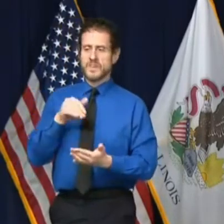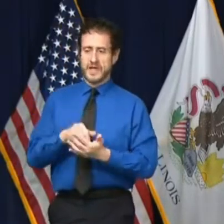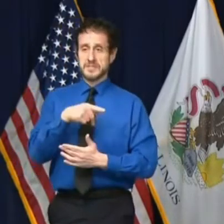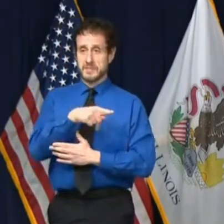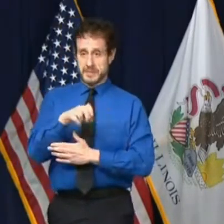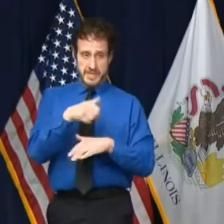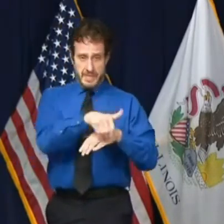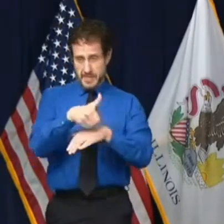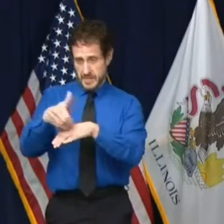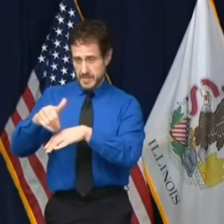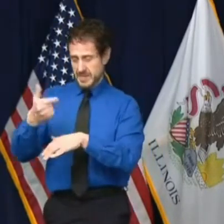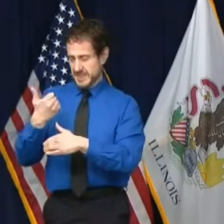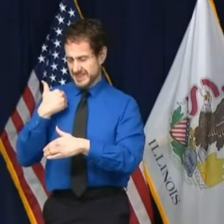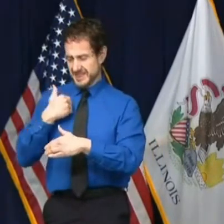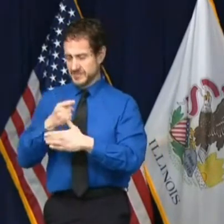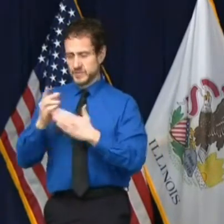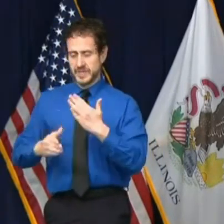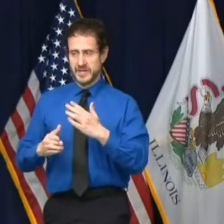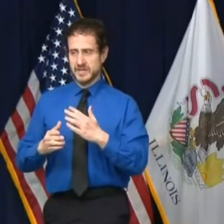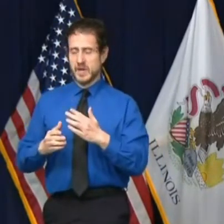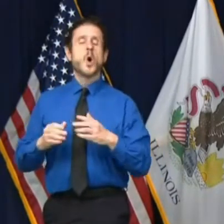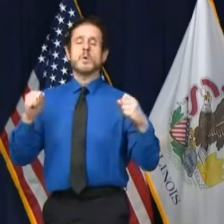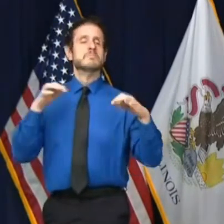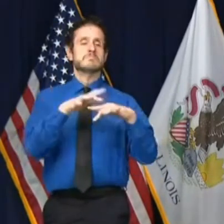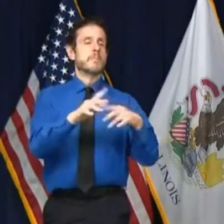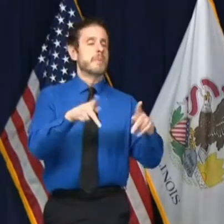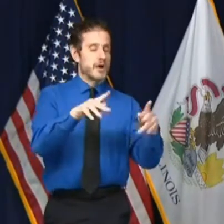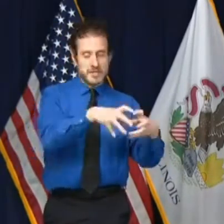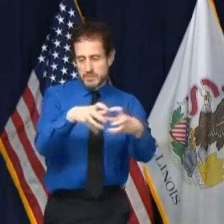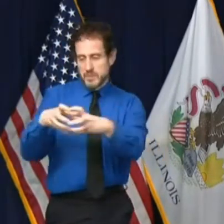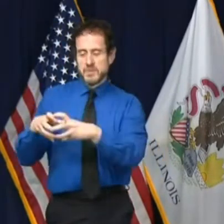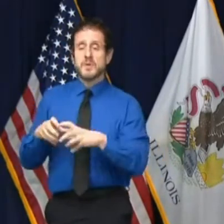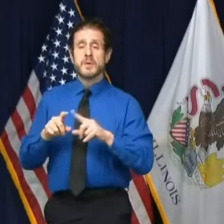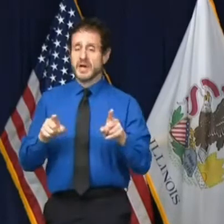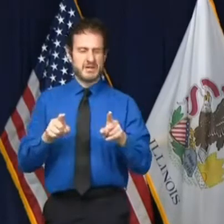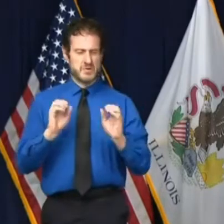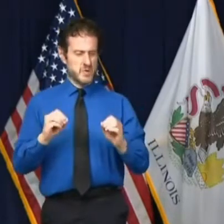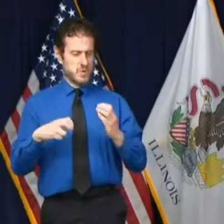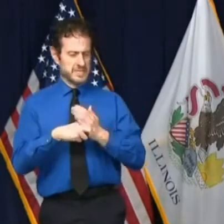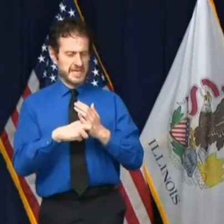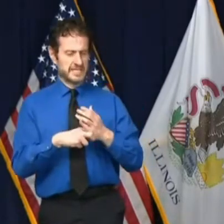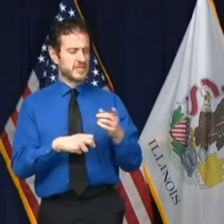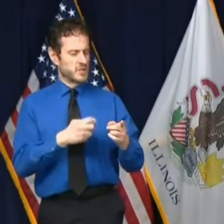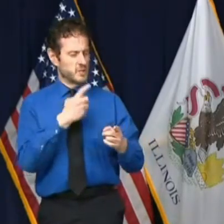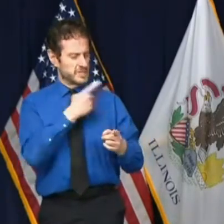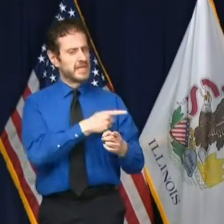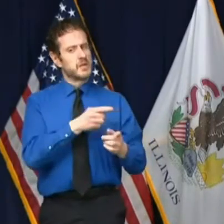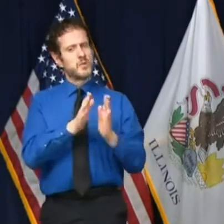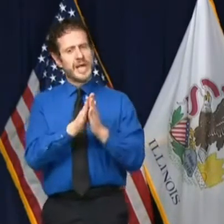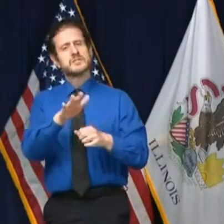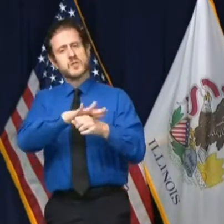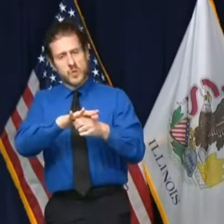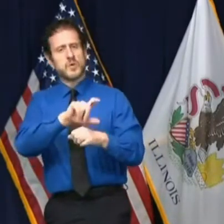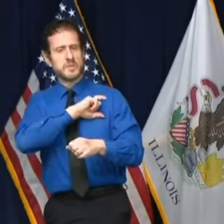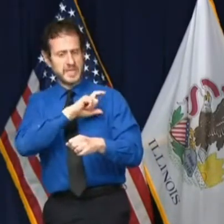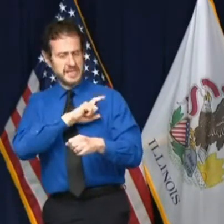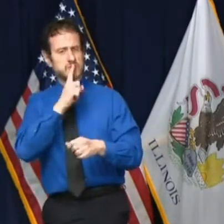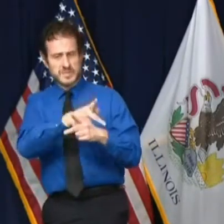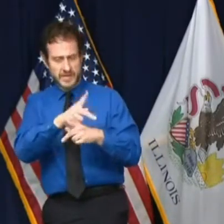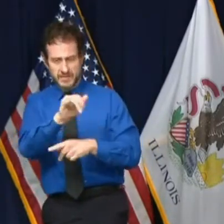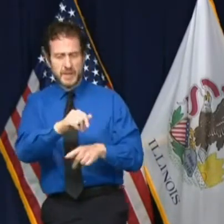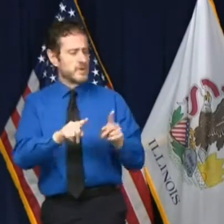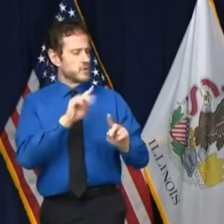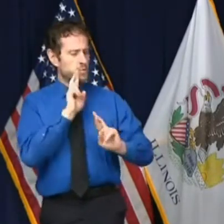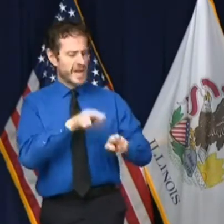the weekend, but 0 citations. And you, of course, as you just said, you defer to local authorities. But what's your reaction